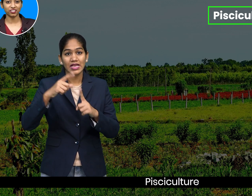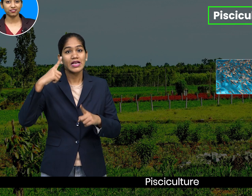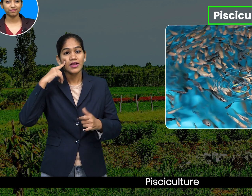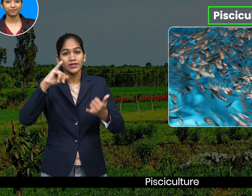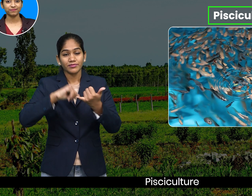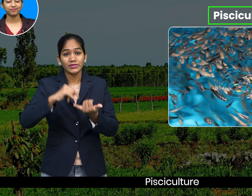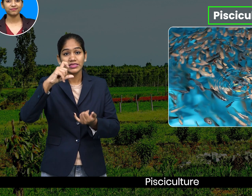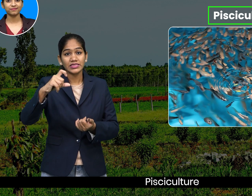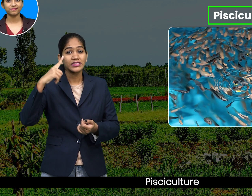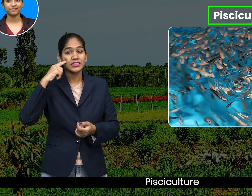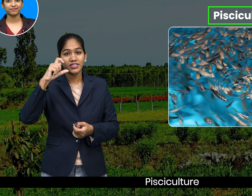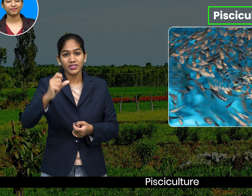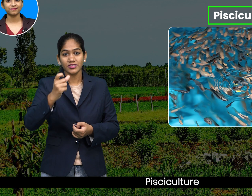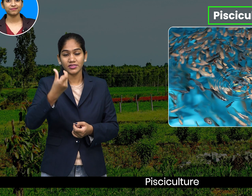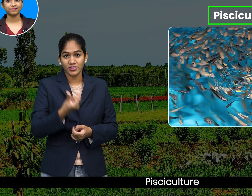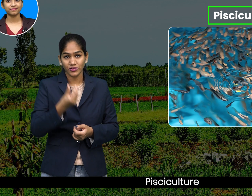Pisciculture,